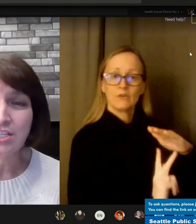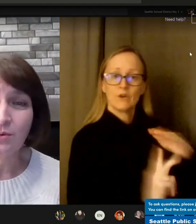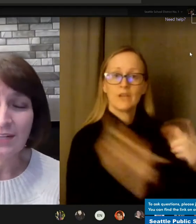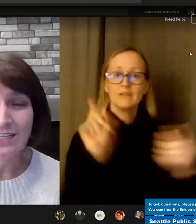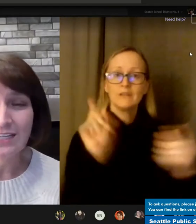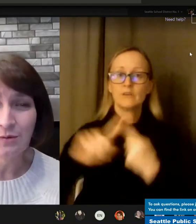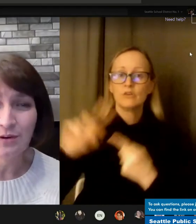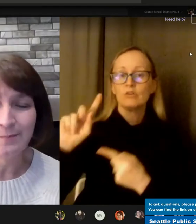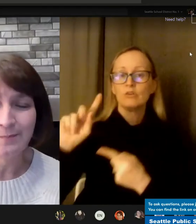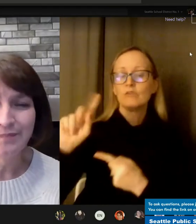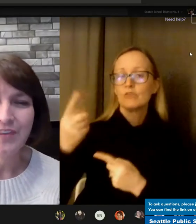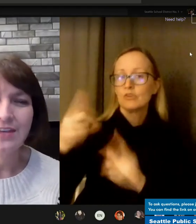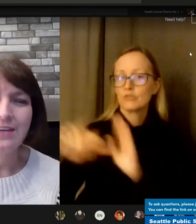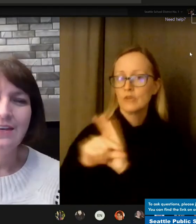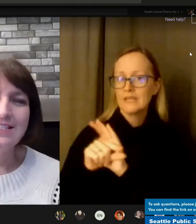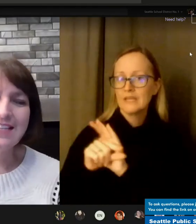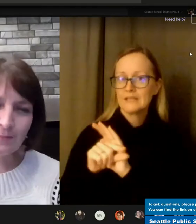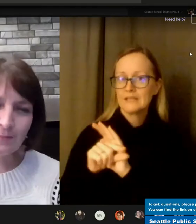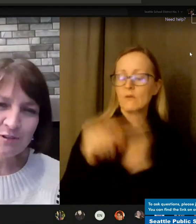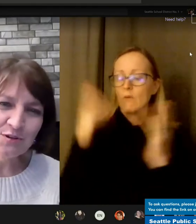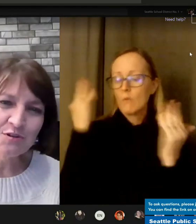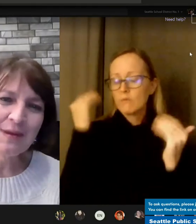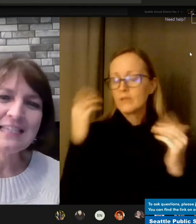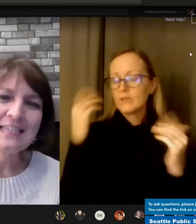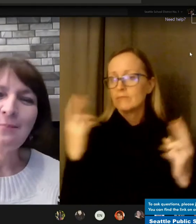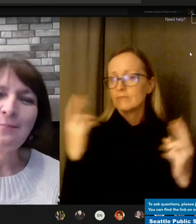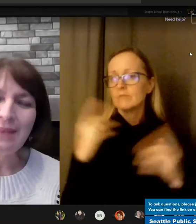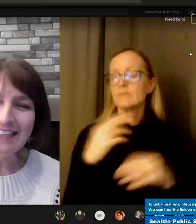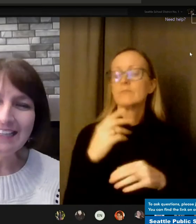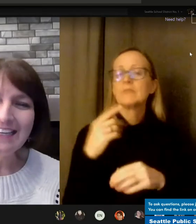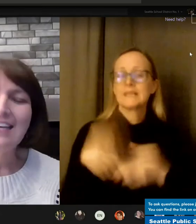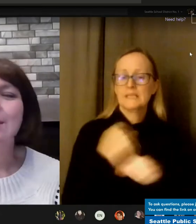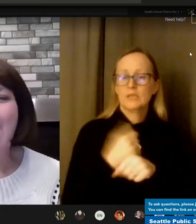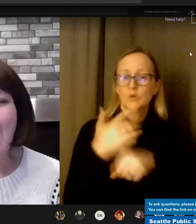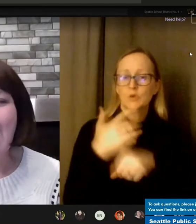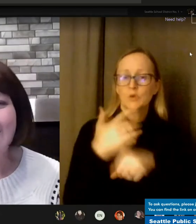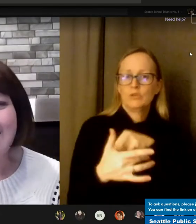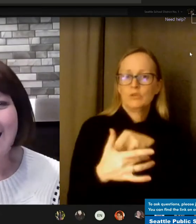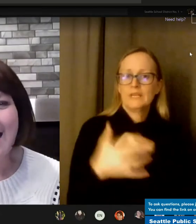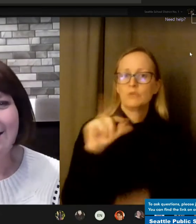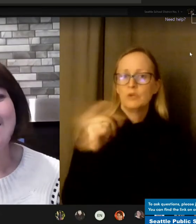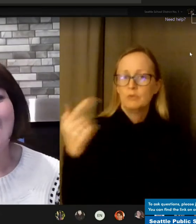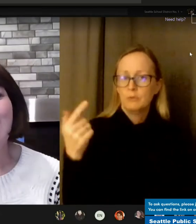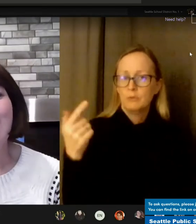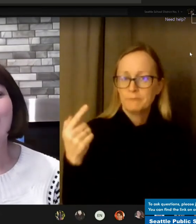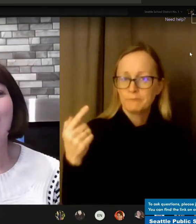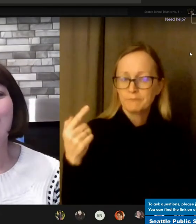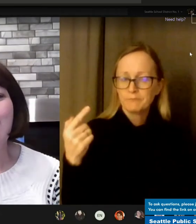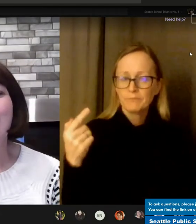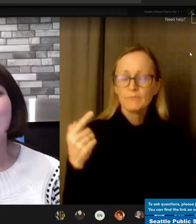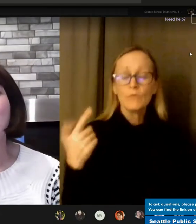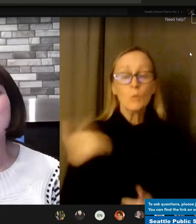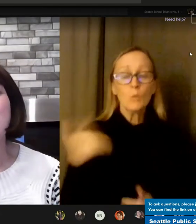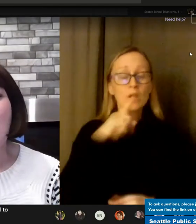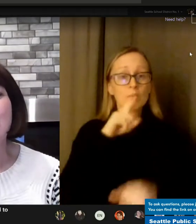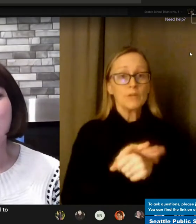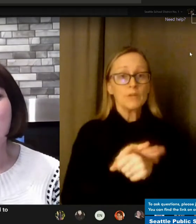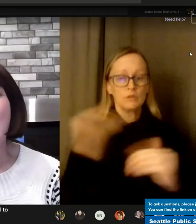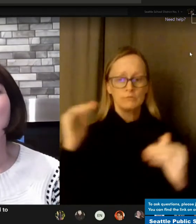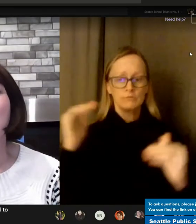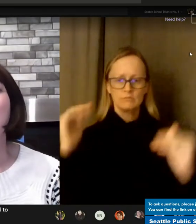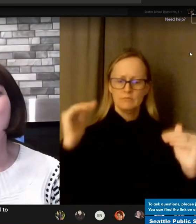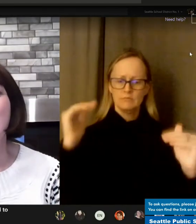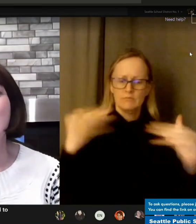March 2021. Seattle Public Schools remains committed to balancing the health and safety of our community in response to public